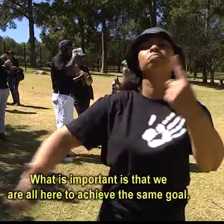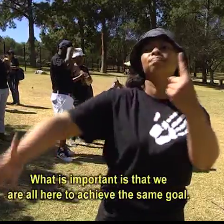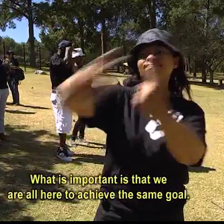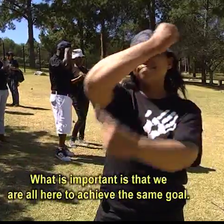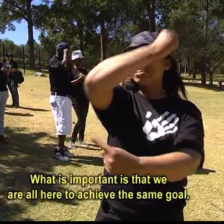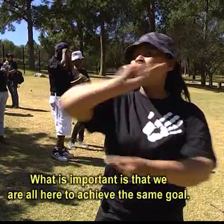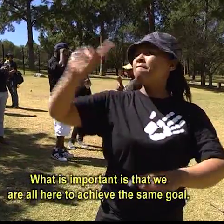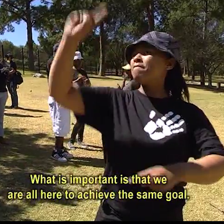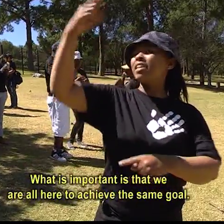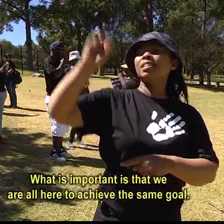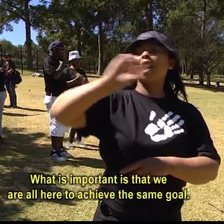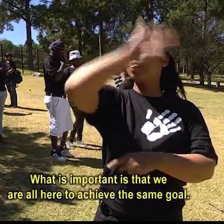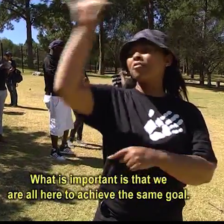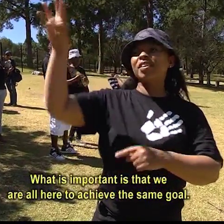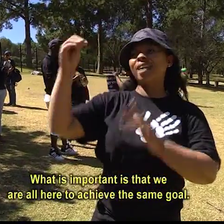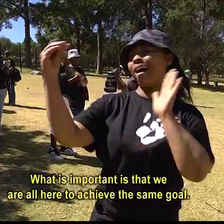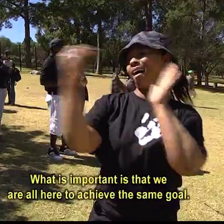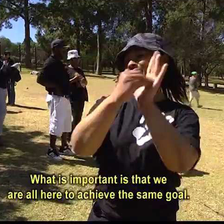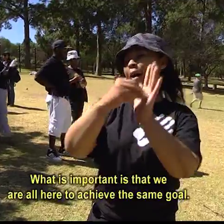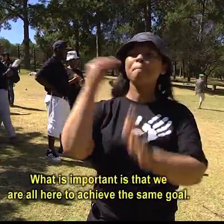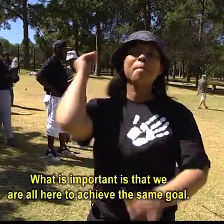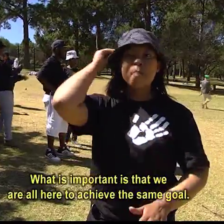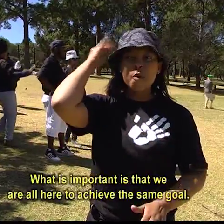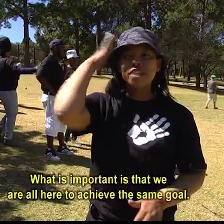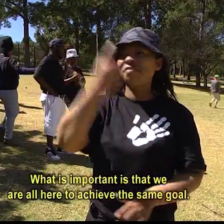What's important is that we're all here to achieve the same goal.